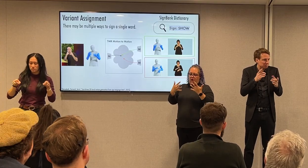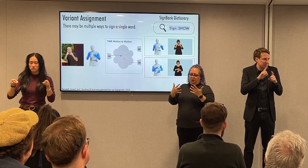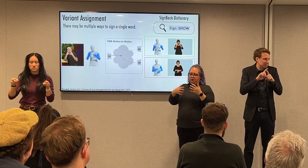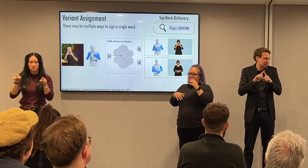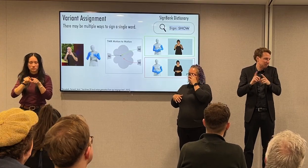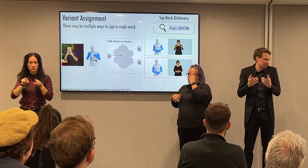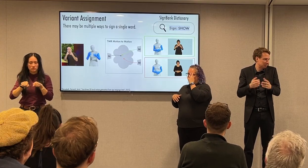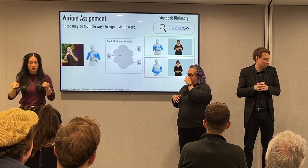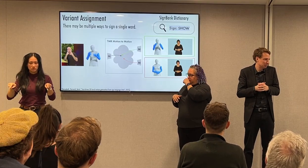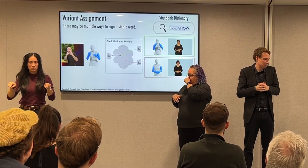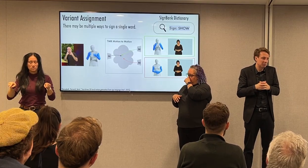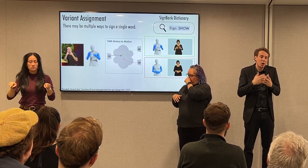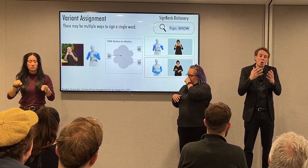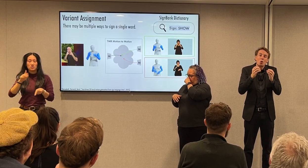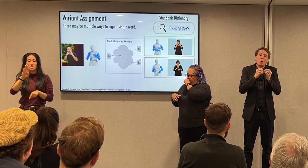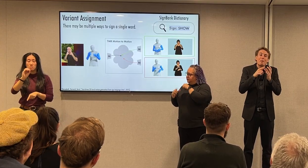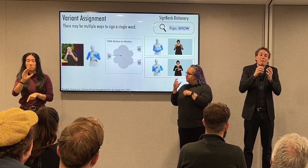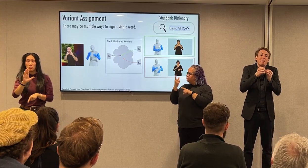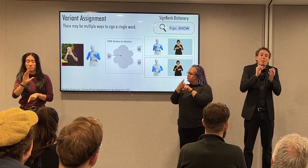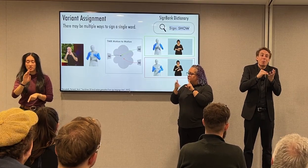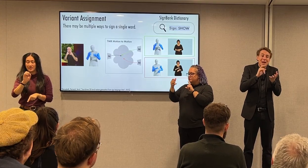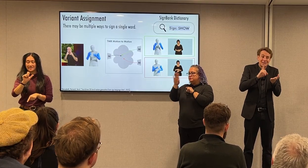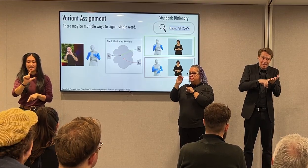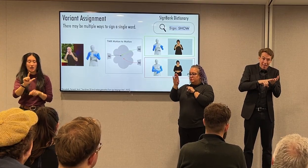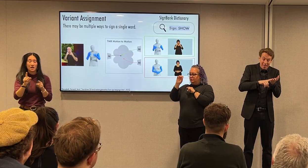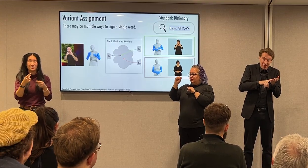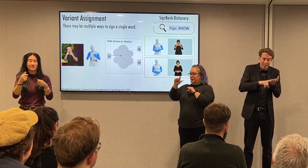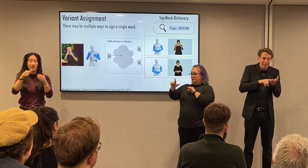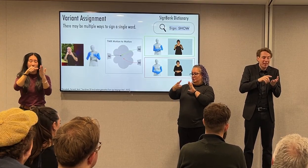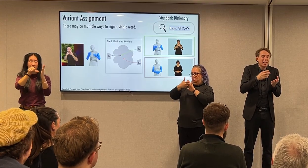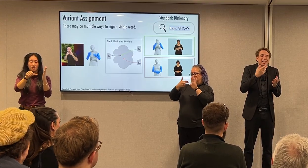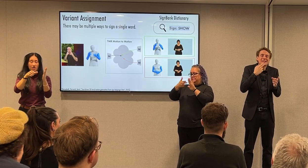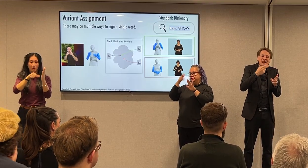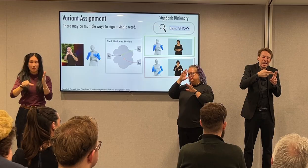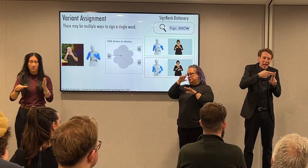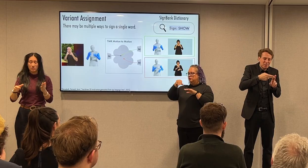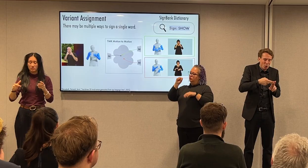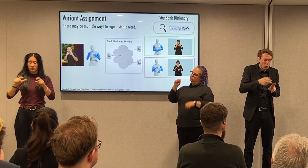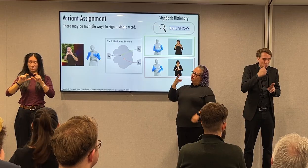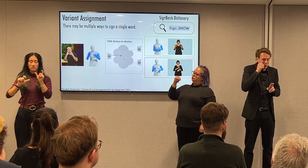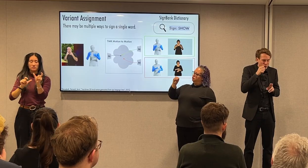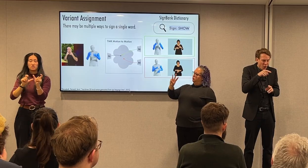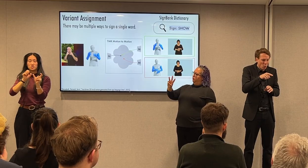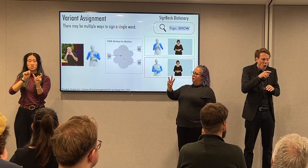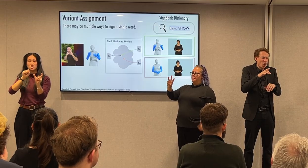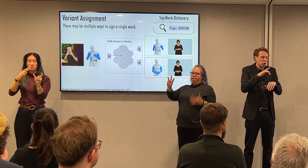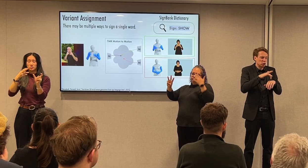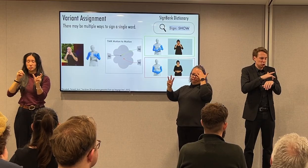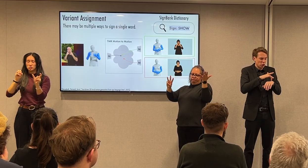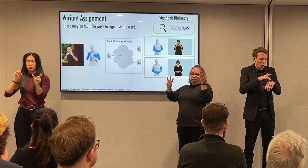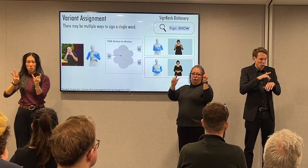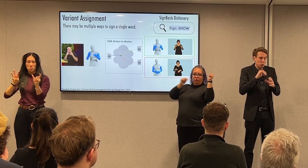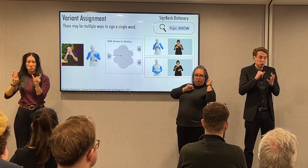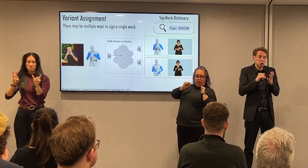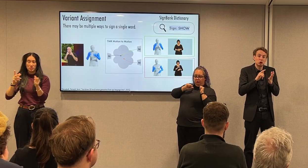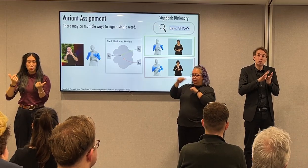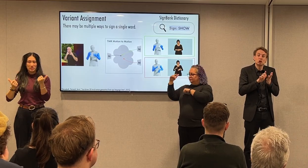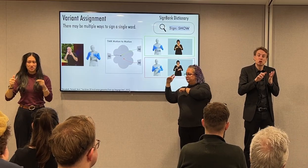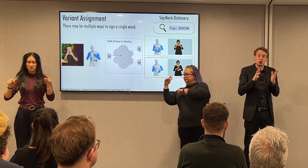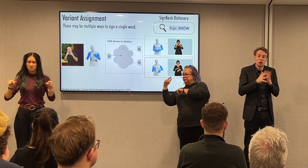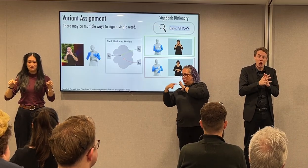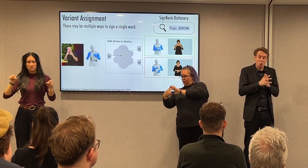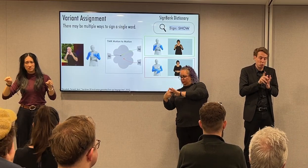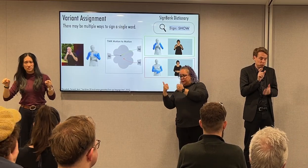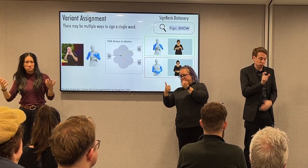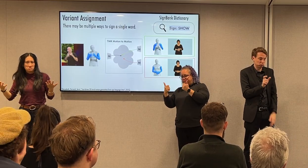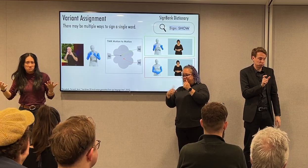information, from the BubSL labels, you just know that the label is show. So we don't know which variant to assign from